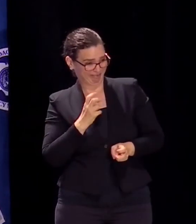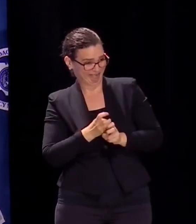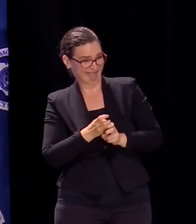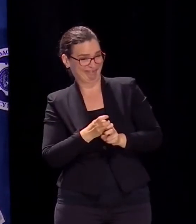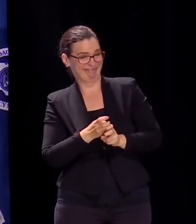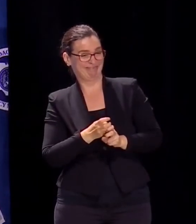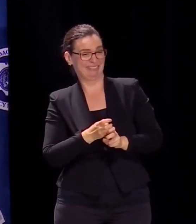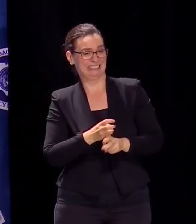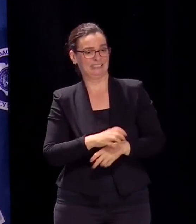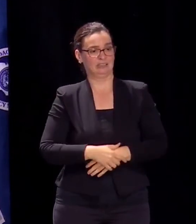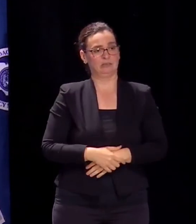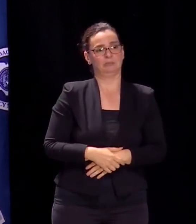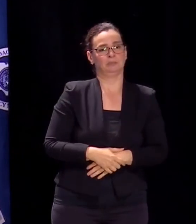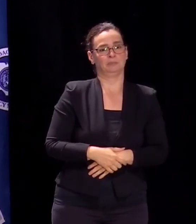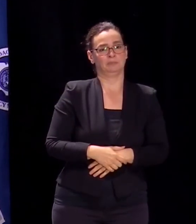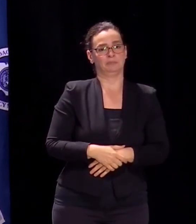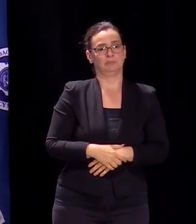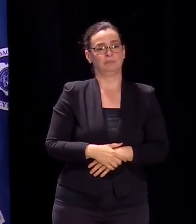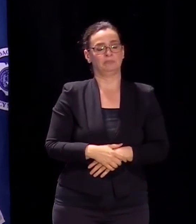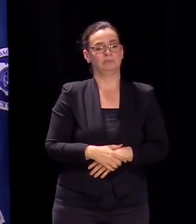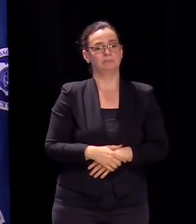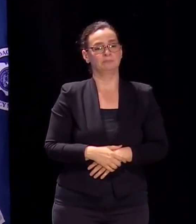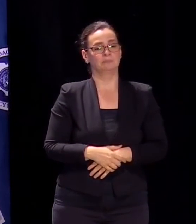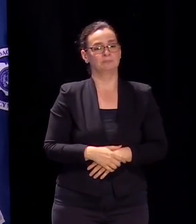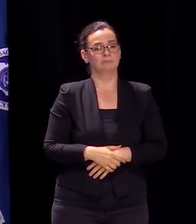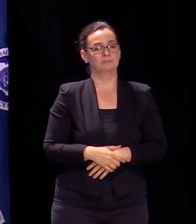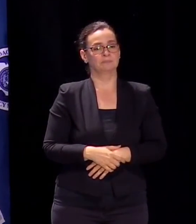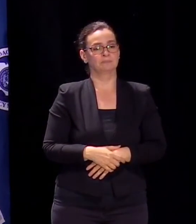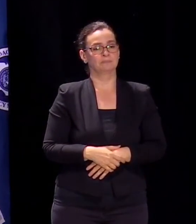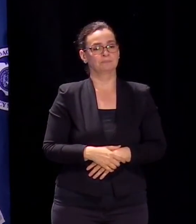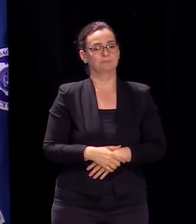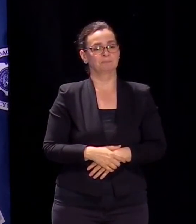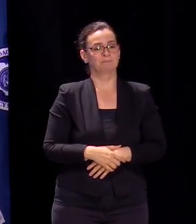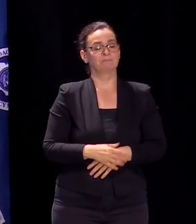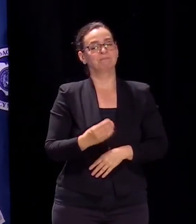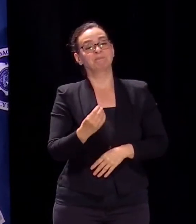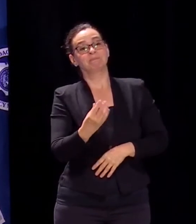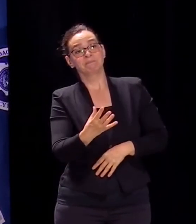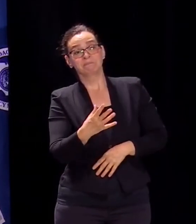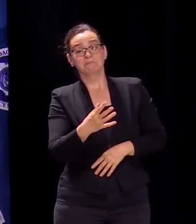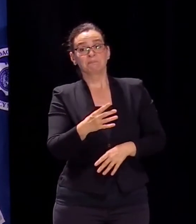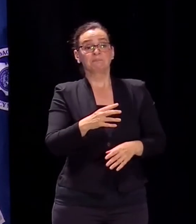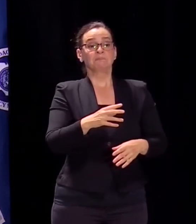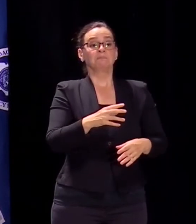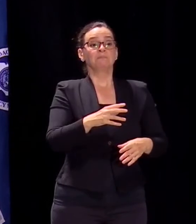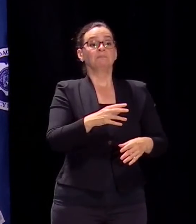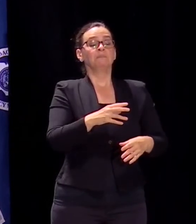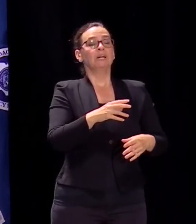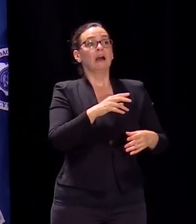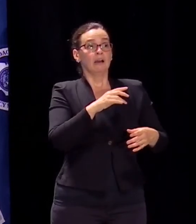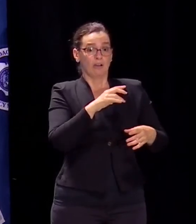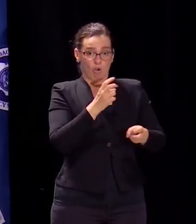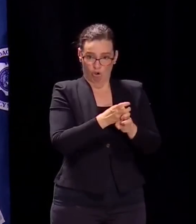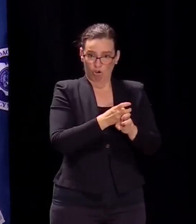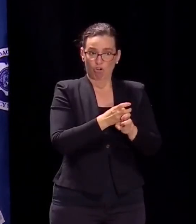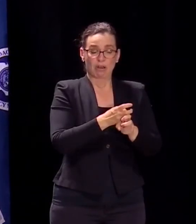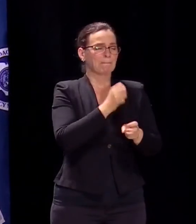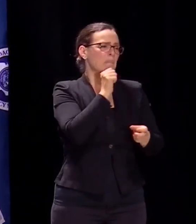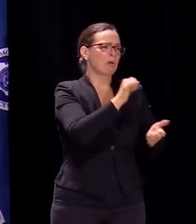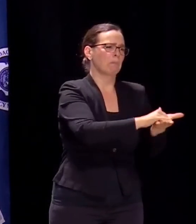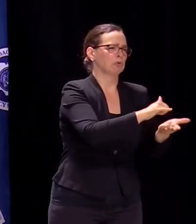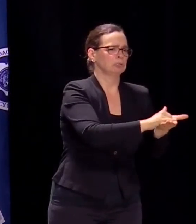going to concede. It's impossible. We're going to do our best. We're the regional government,